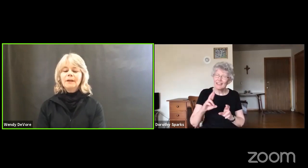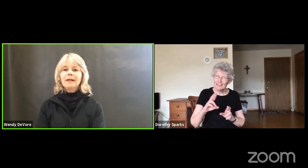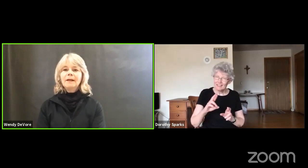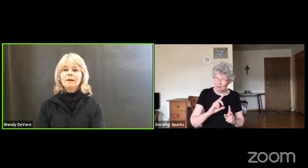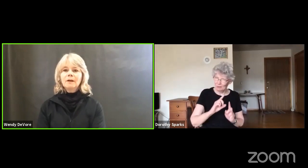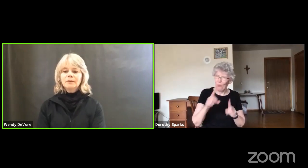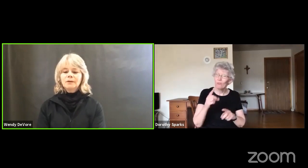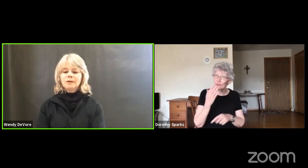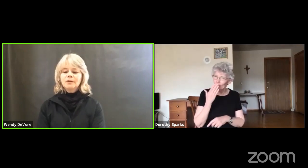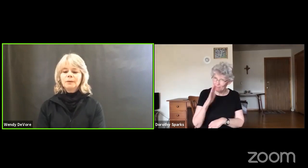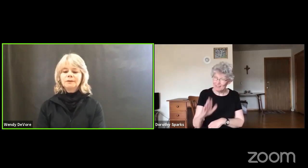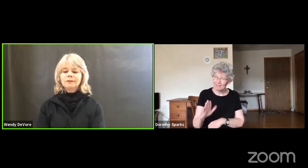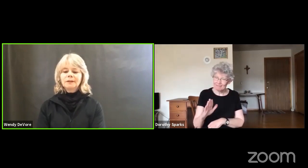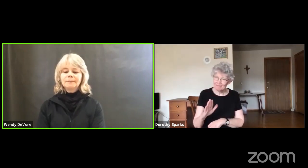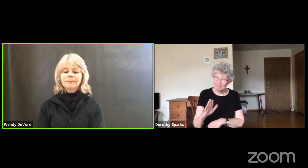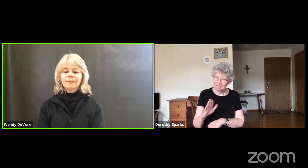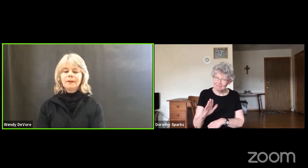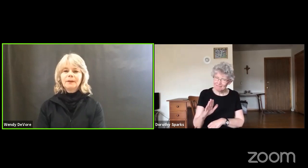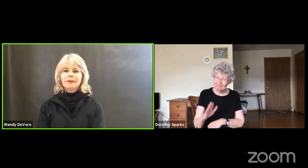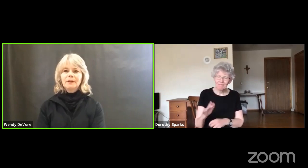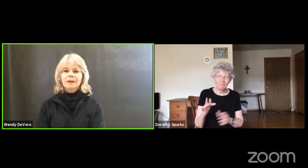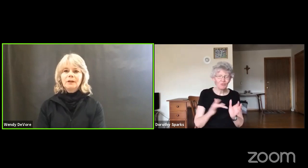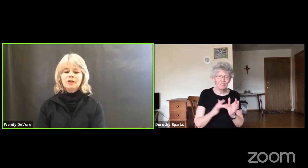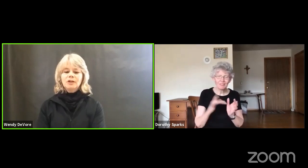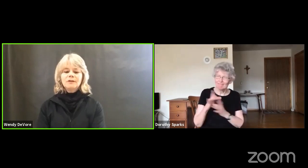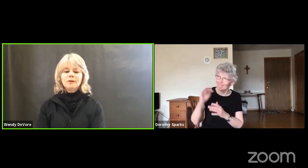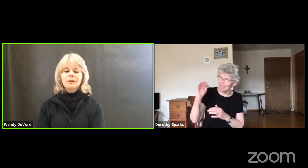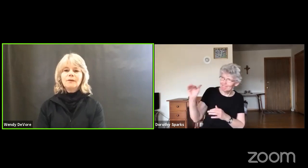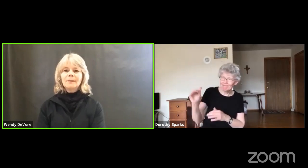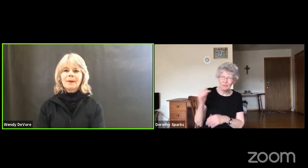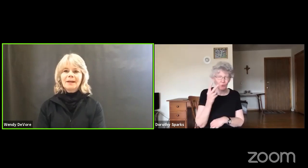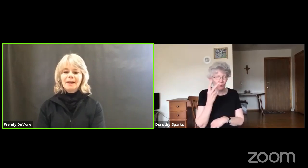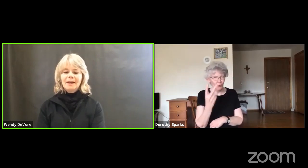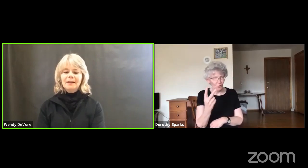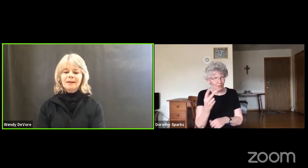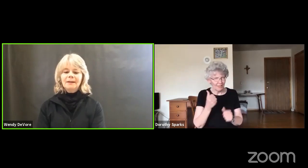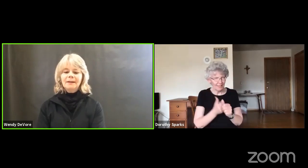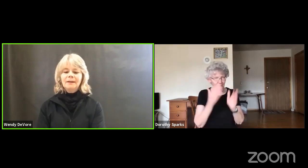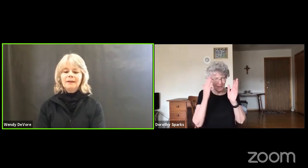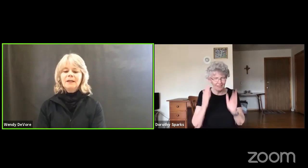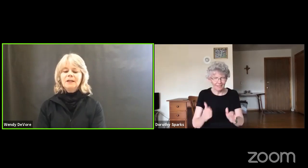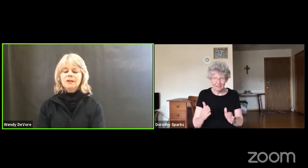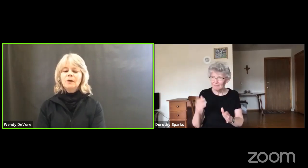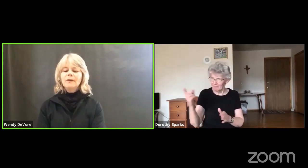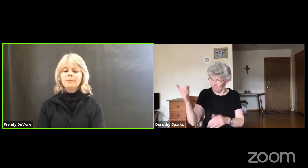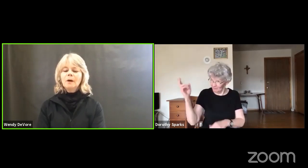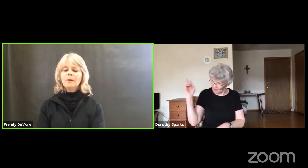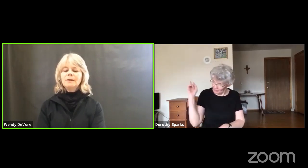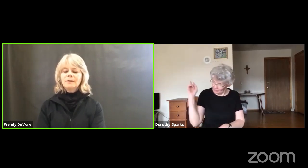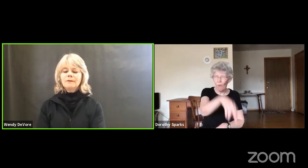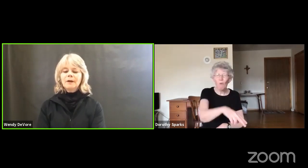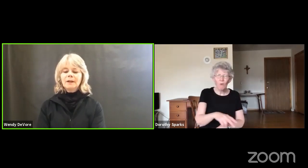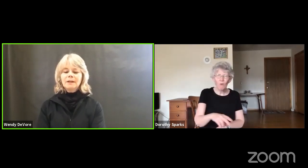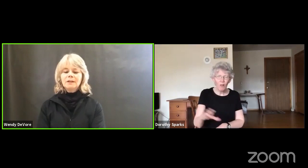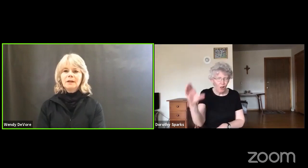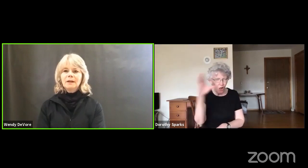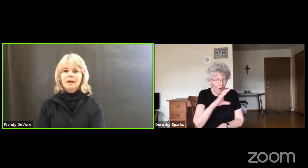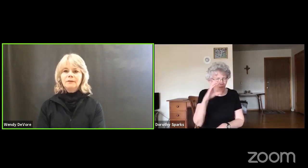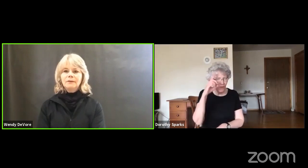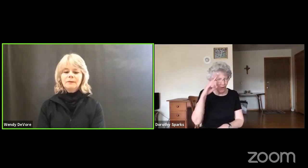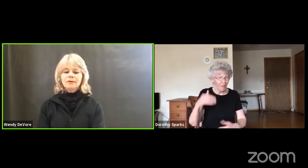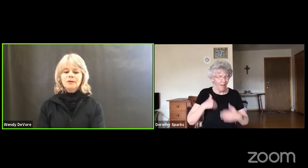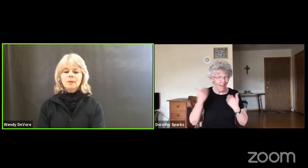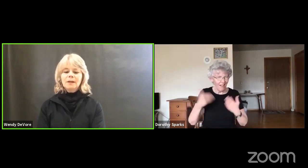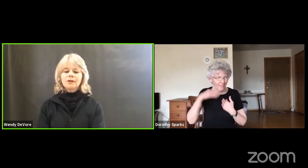When they were getting close to Jerusalem, Jesus sent two of them on ahead. He told them, "Go into the village.